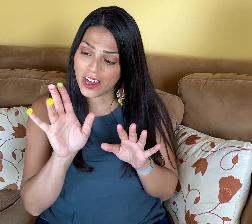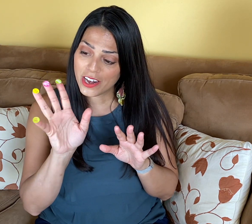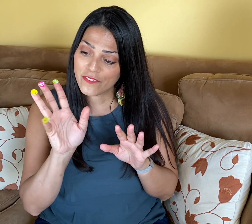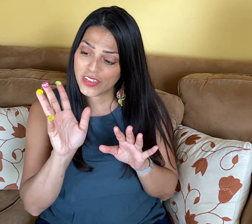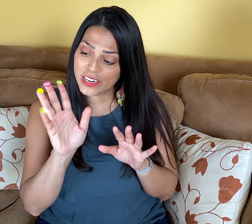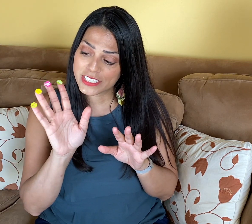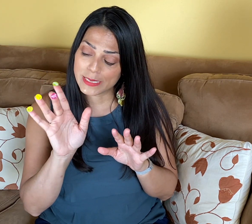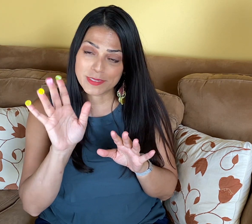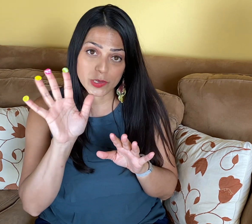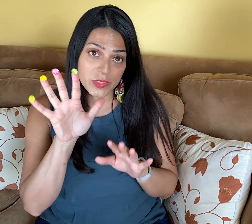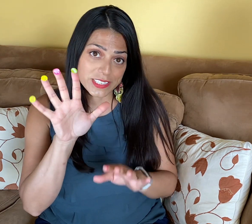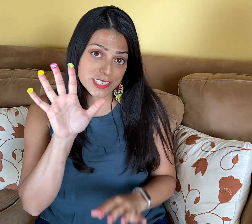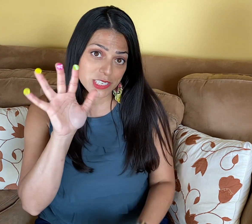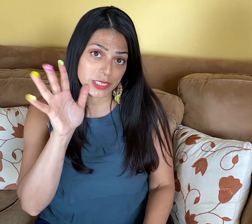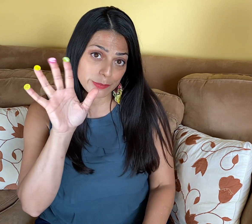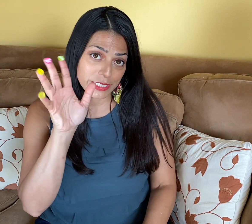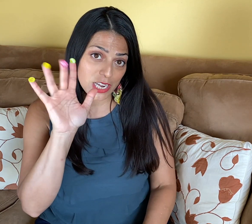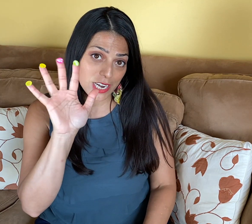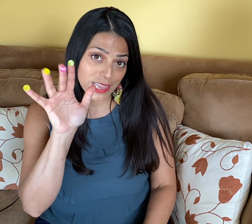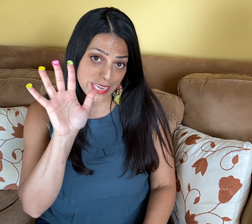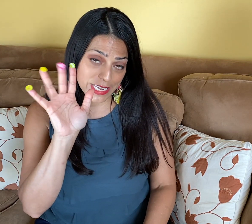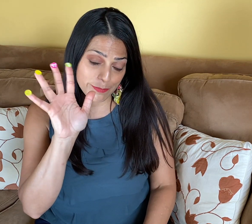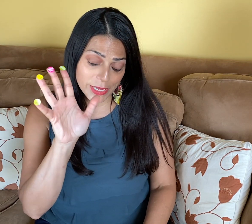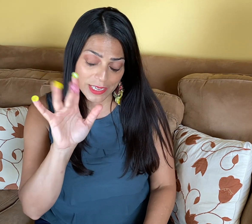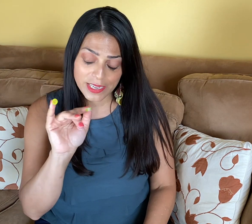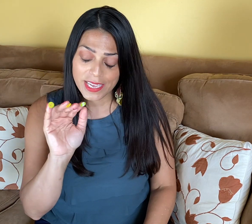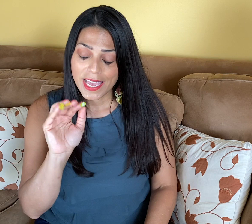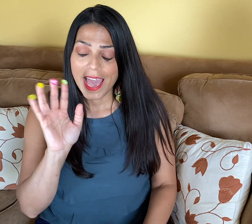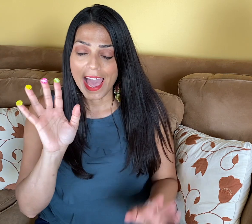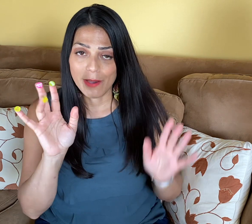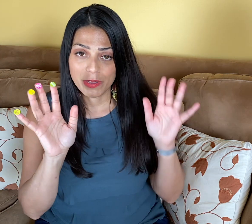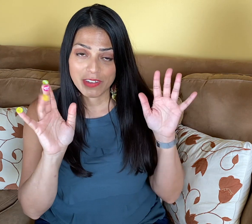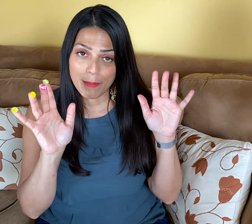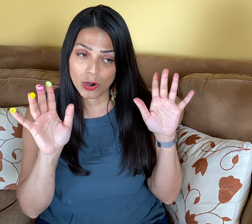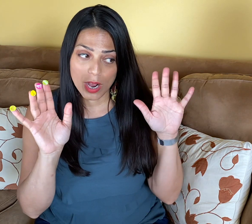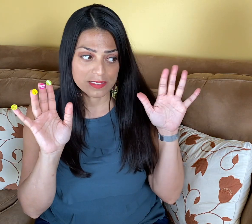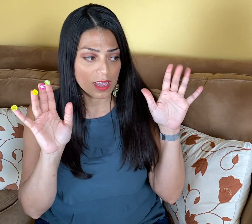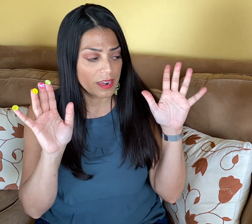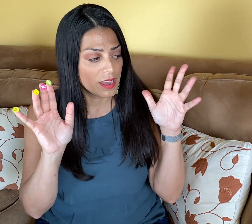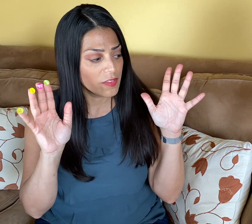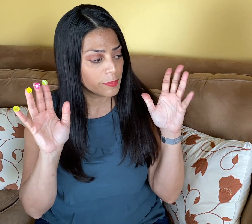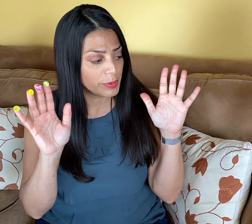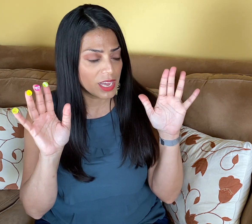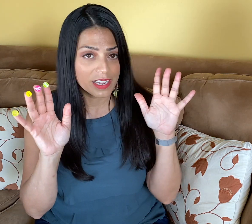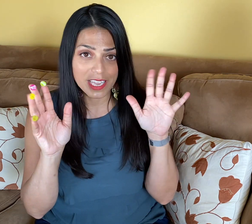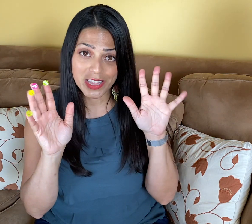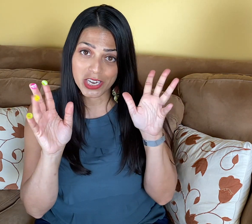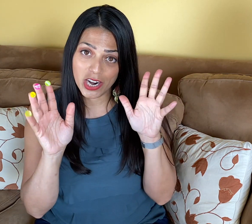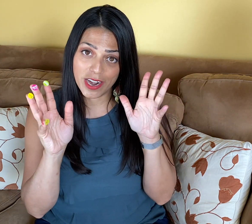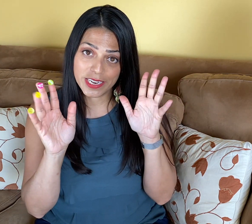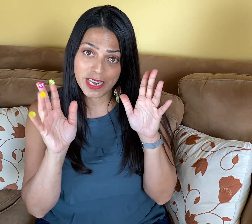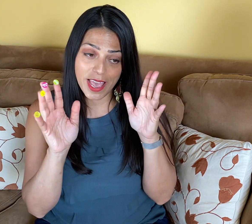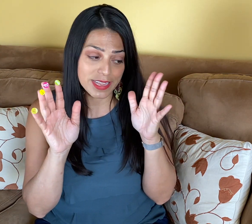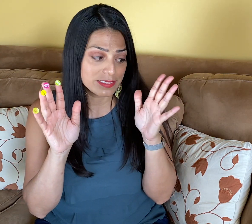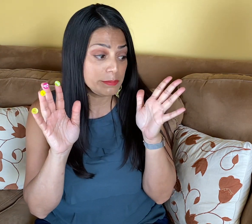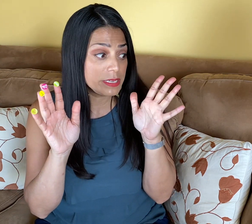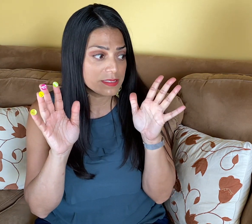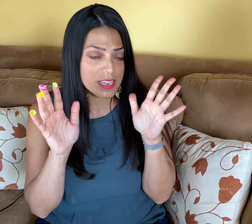our fingertips. So this is going to be our ladybug. And we've come across another bug in the garden and it's missing